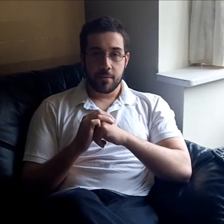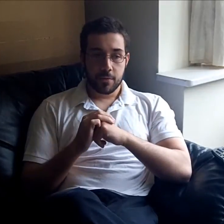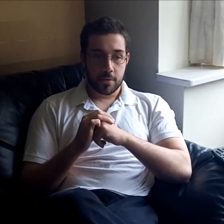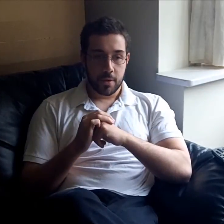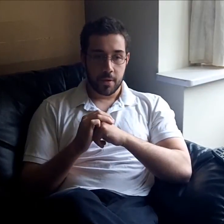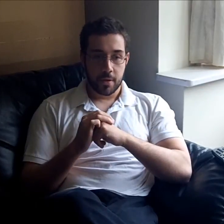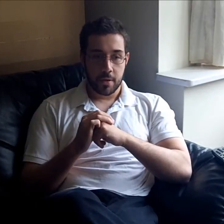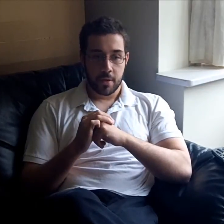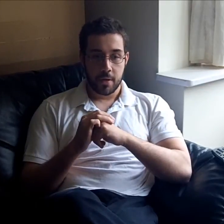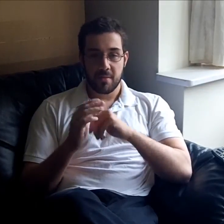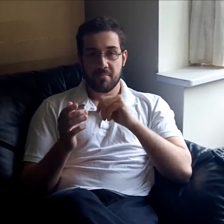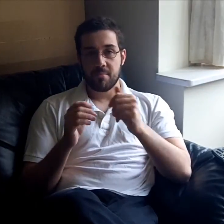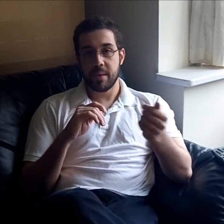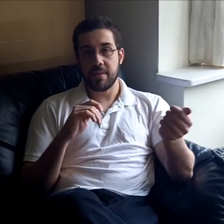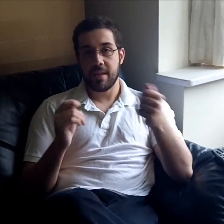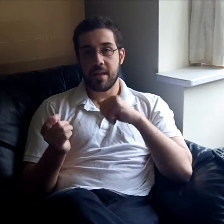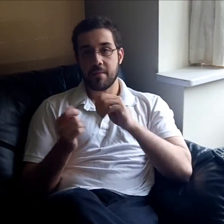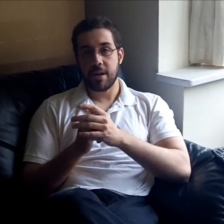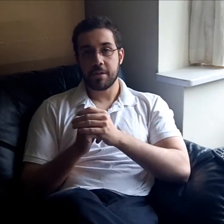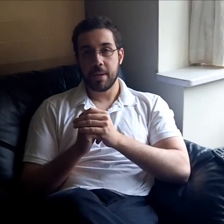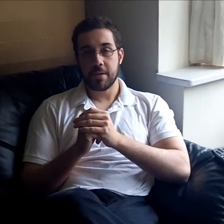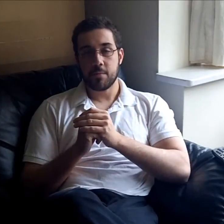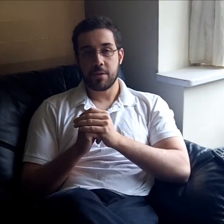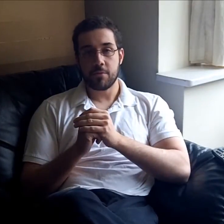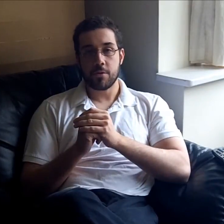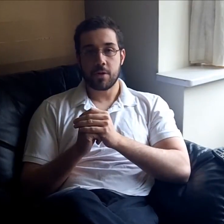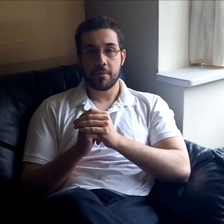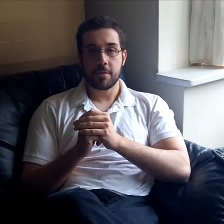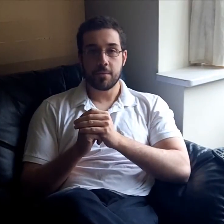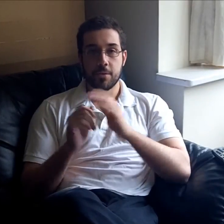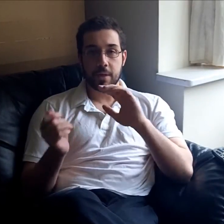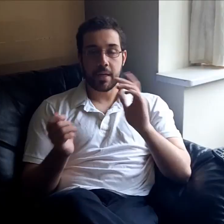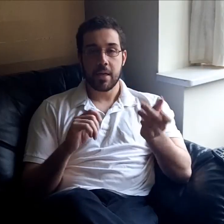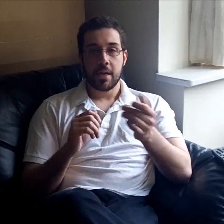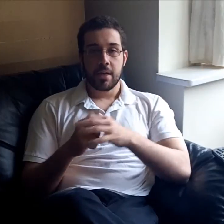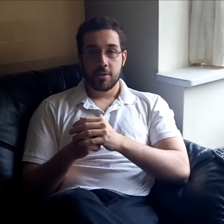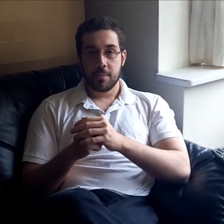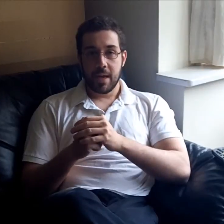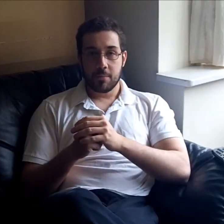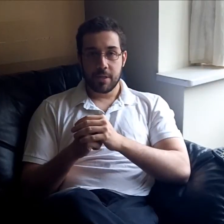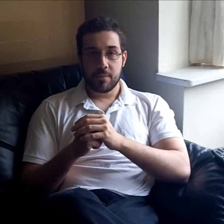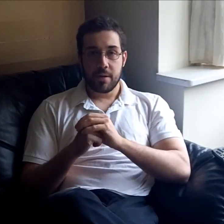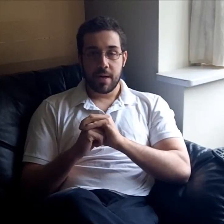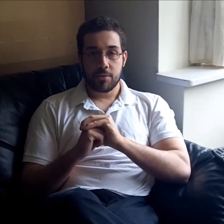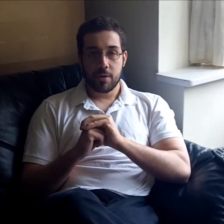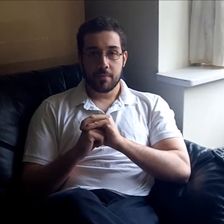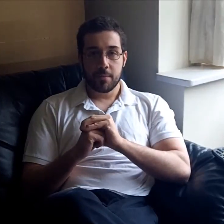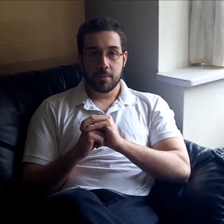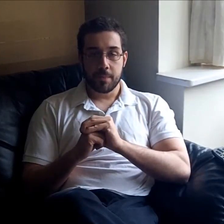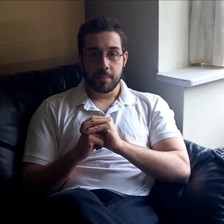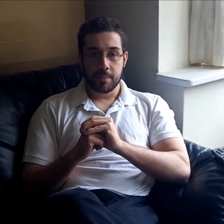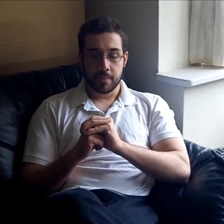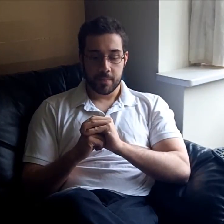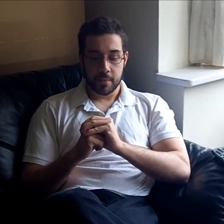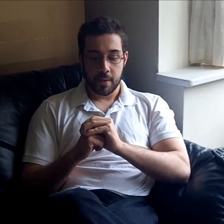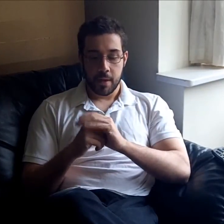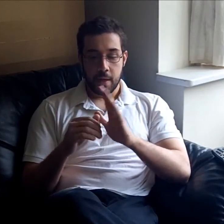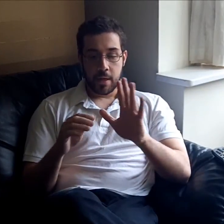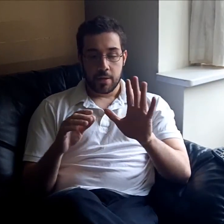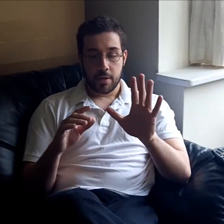course. But then that varies depending on whether or not you're comfortable doing it. Should be whichever way round you're comfortable.